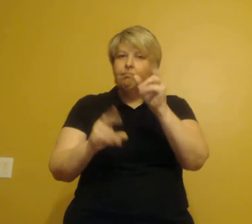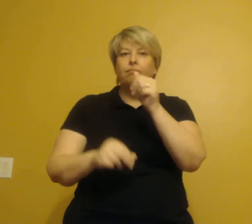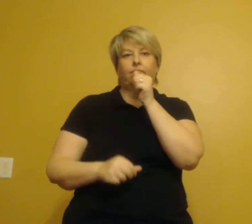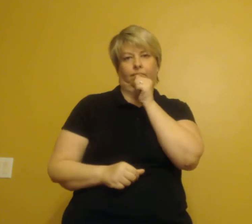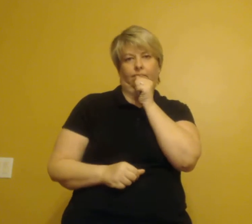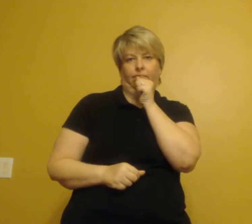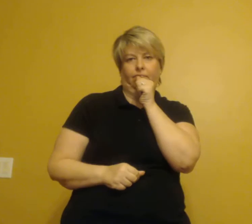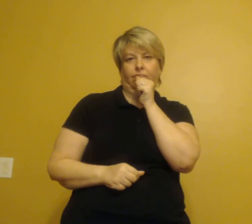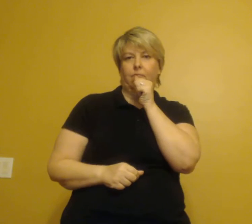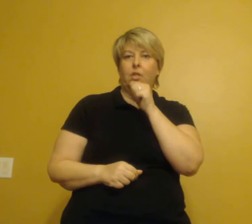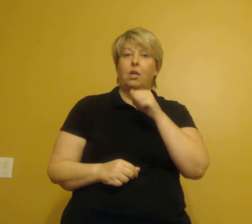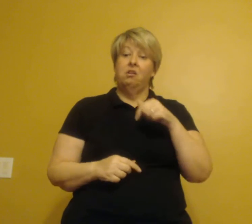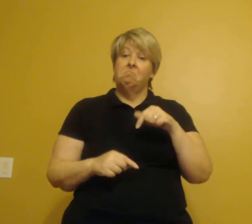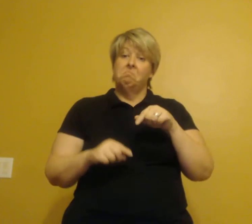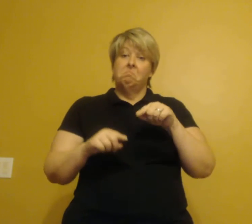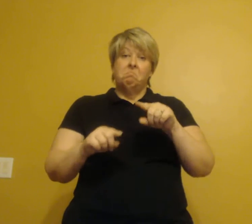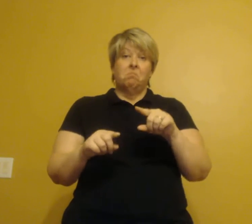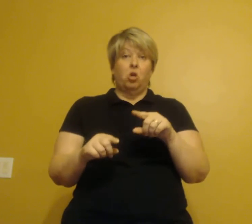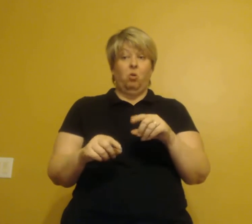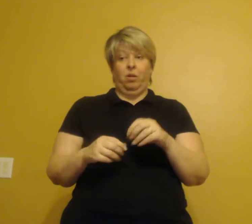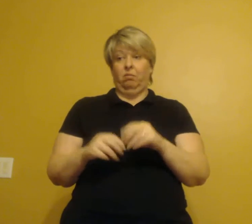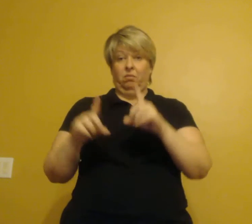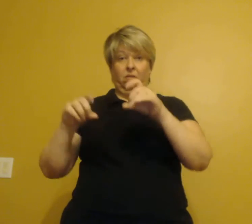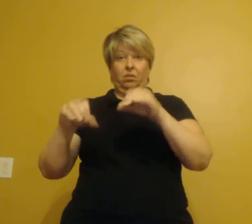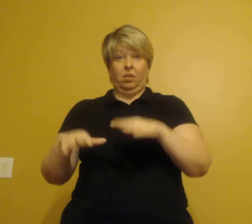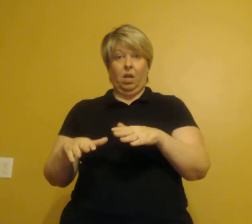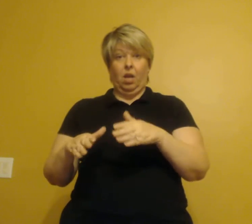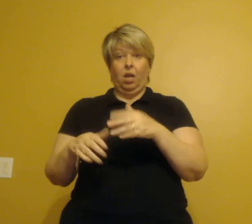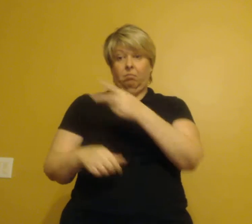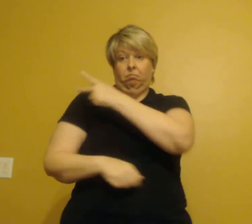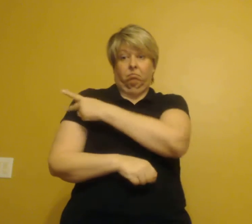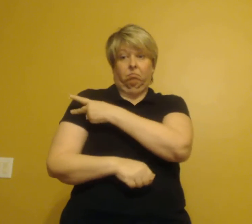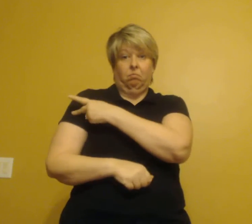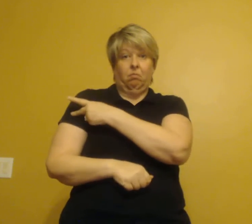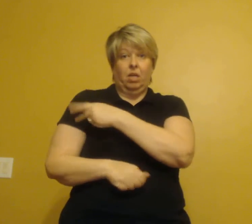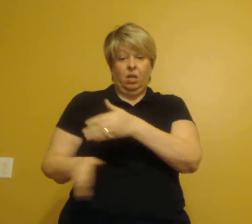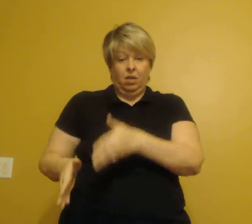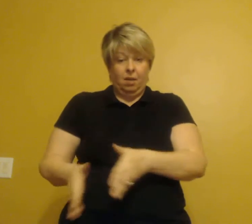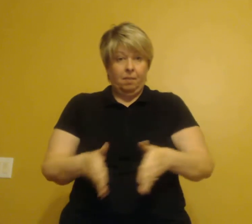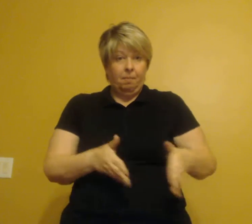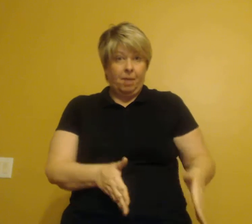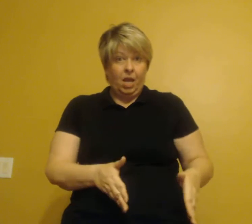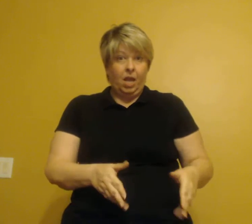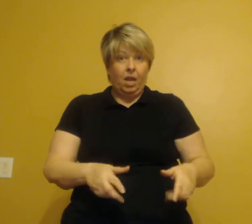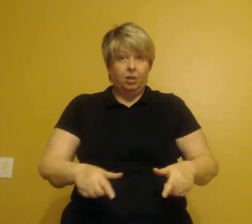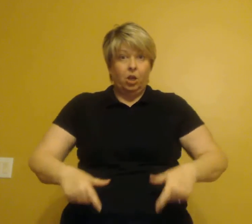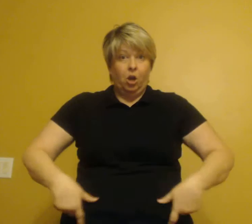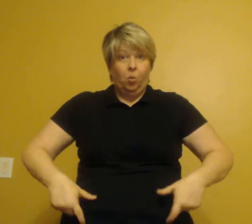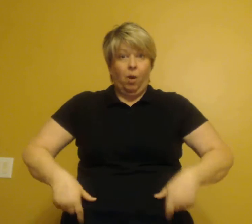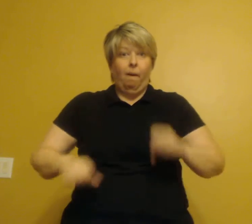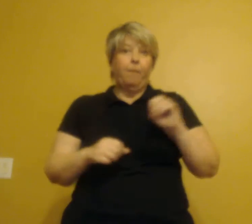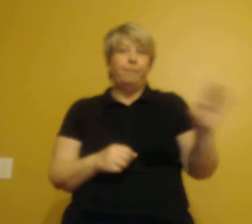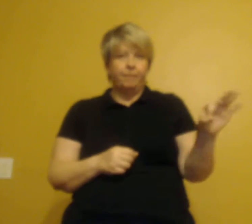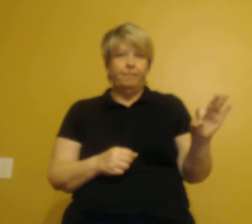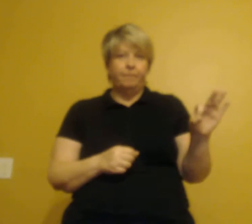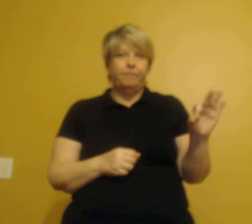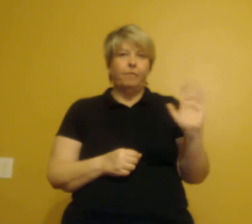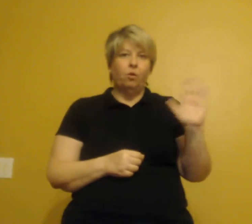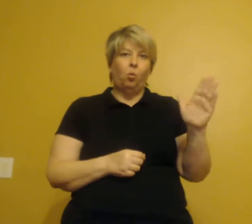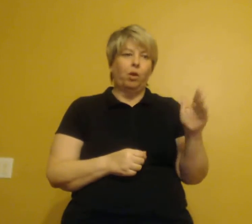the exam, the patient will remove their underwear and their pants in a private changing room. They'll wear a pair of these